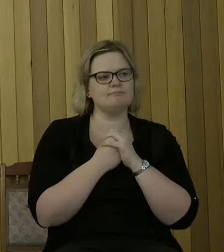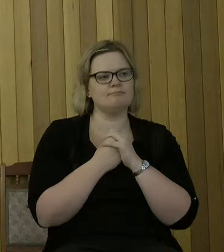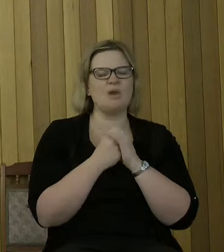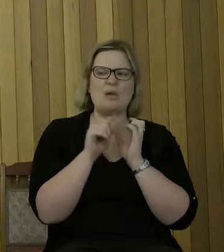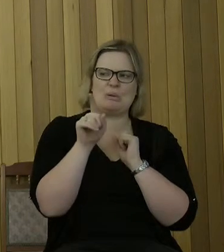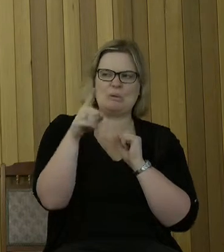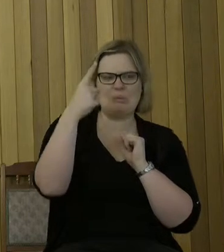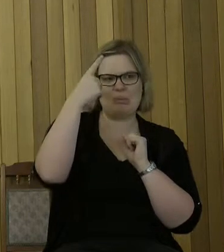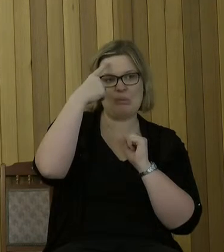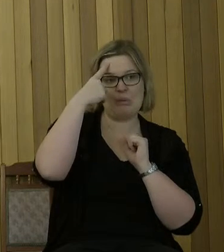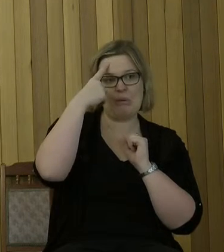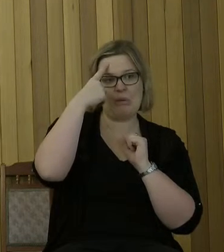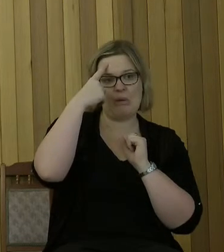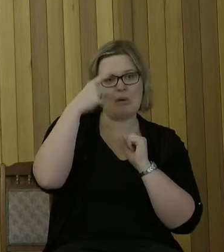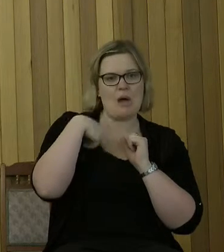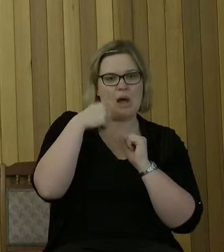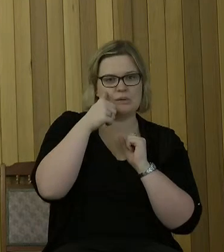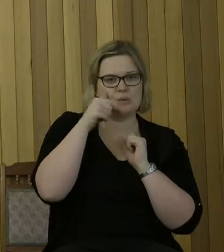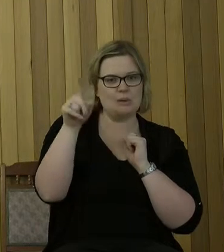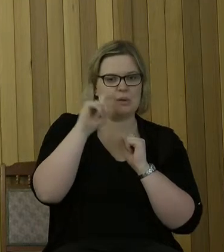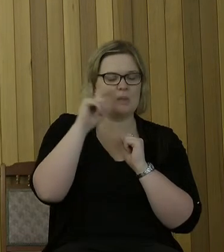you thought I was expecting you, didn't you?"